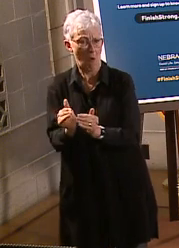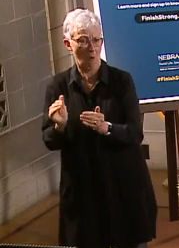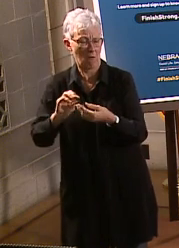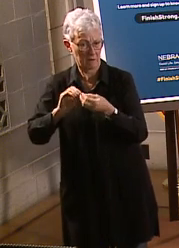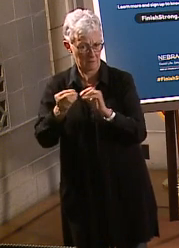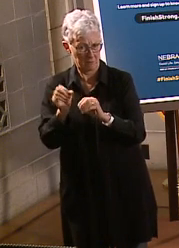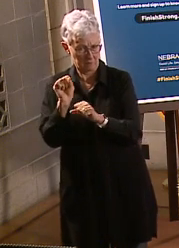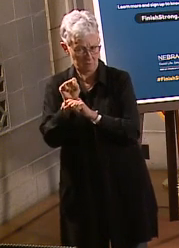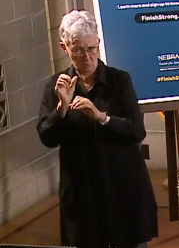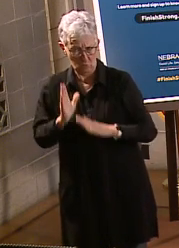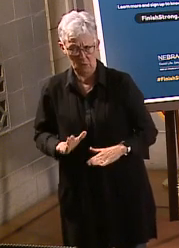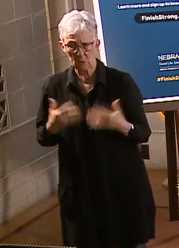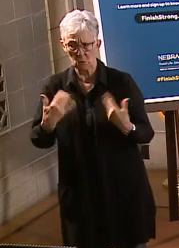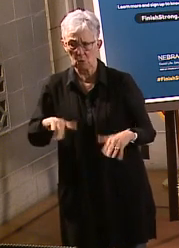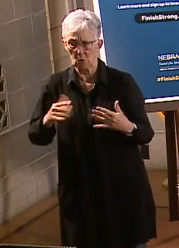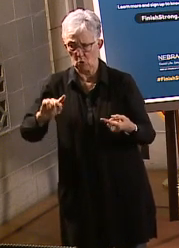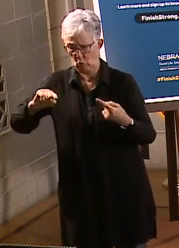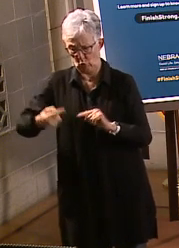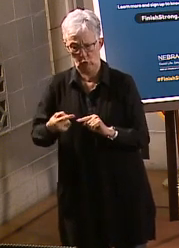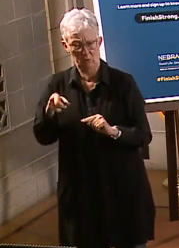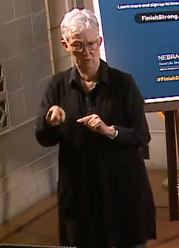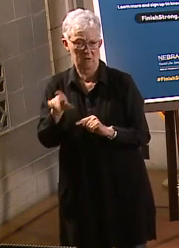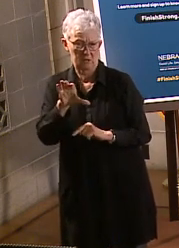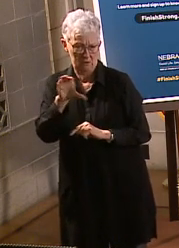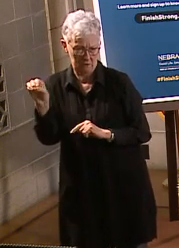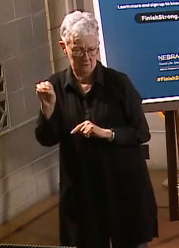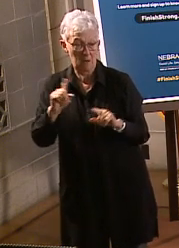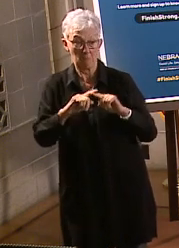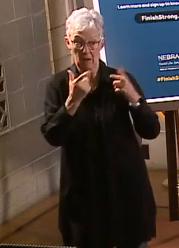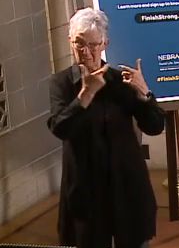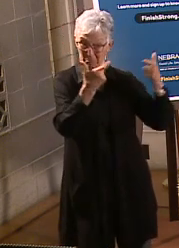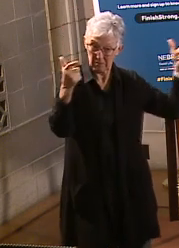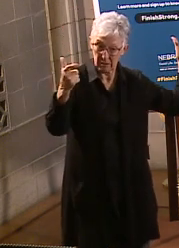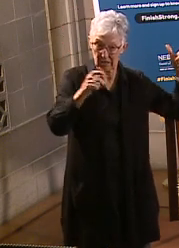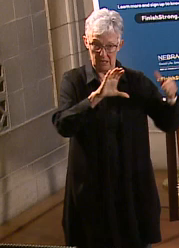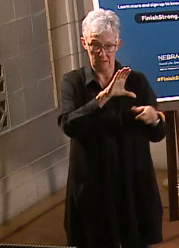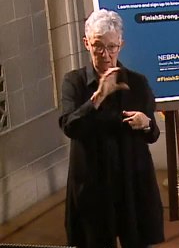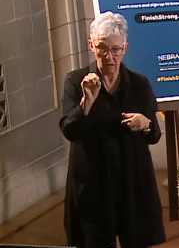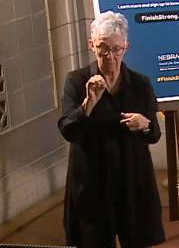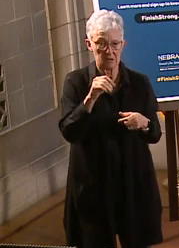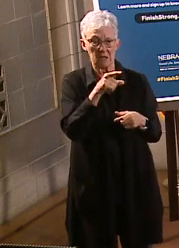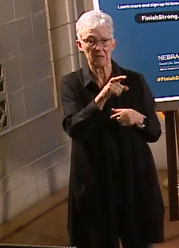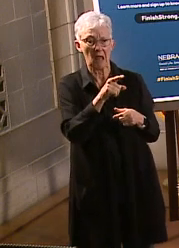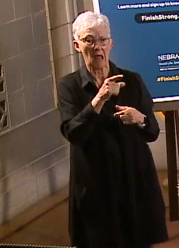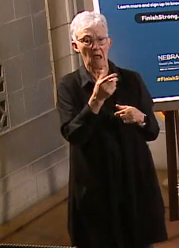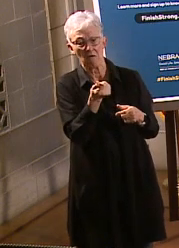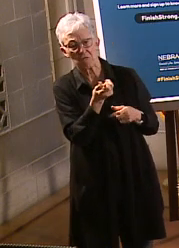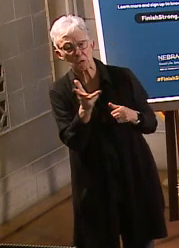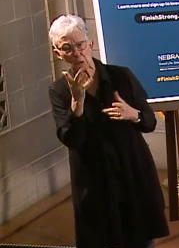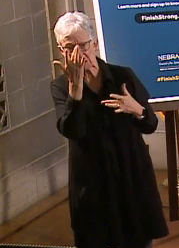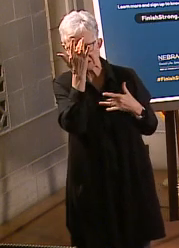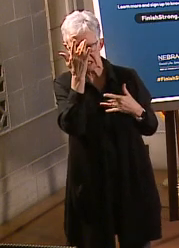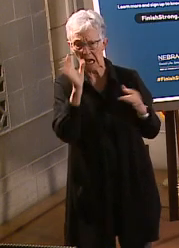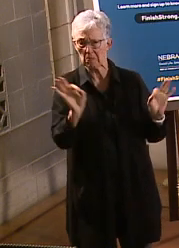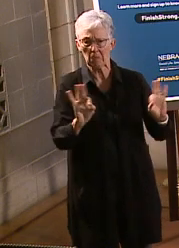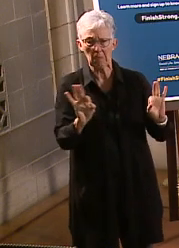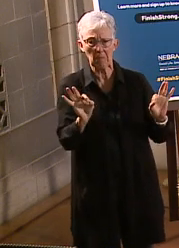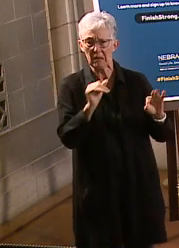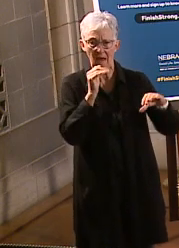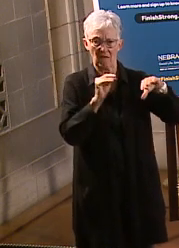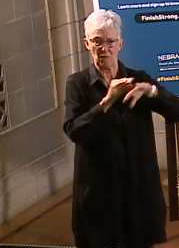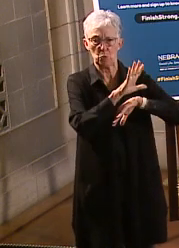around the state. But even for larger organizations where you're not likely to encounter that, if you have folks